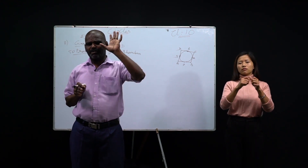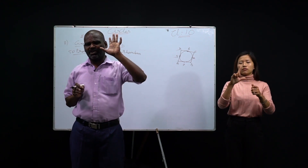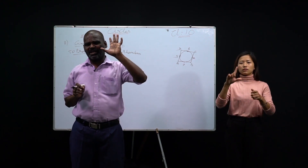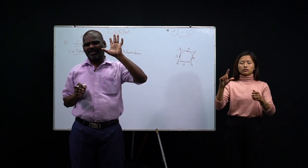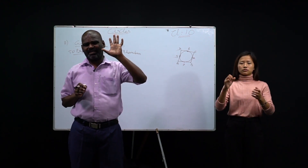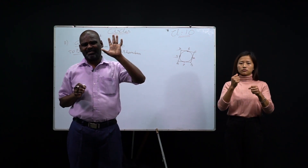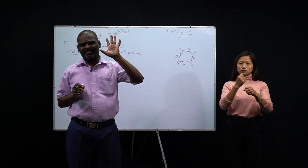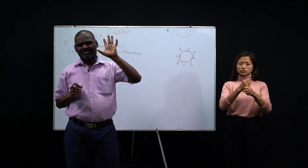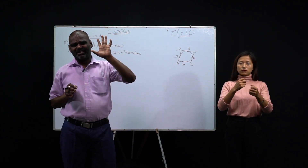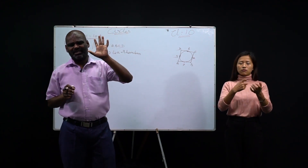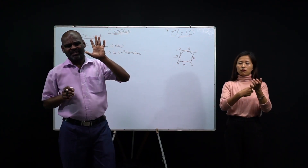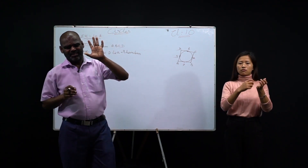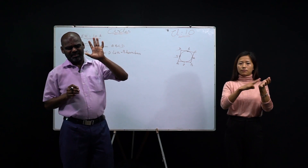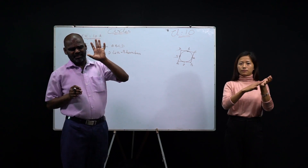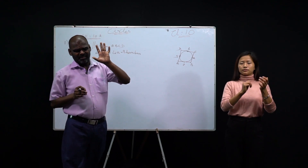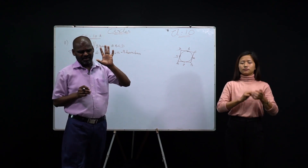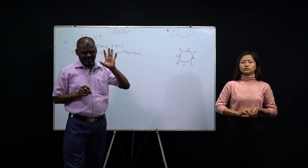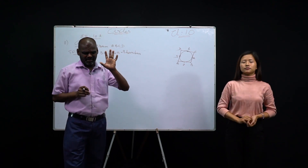Parallelogram is a